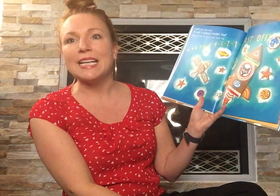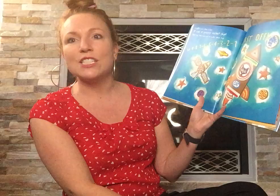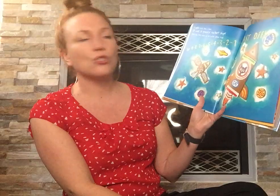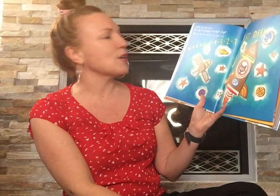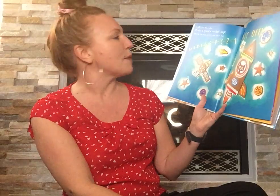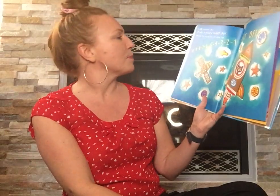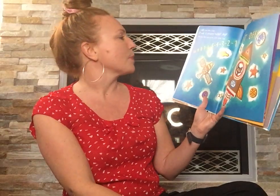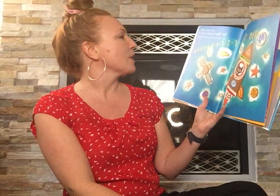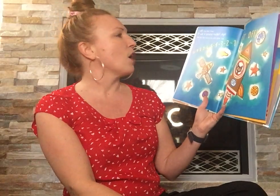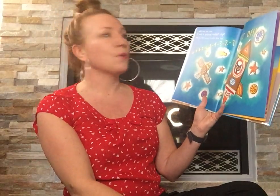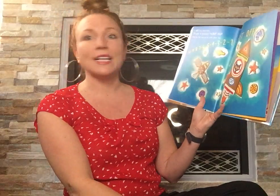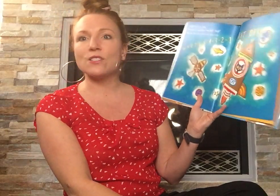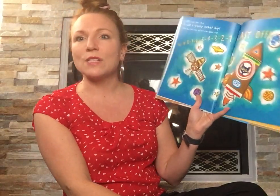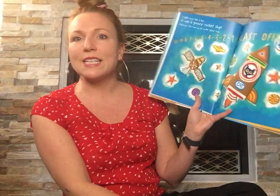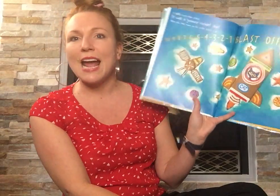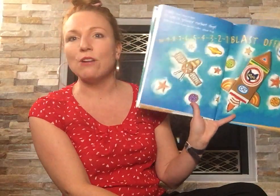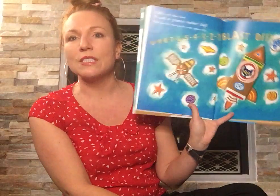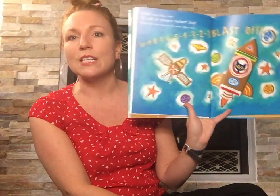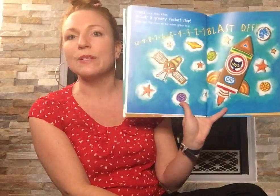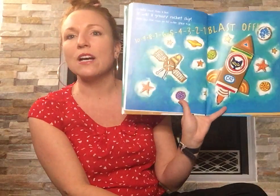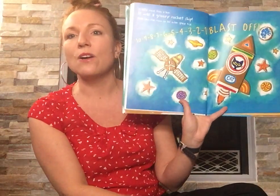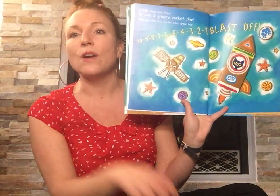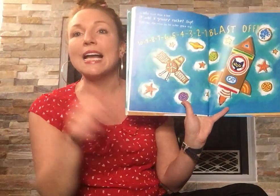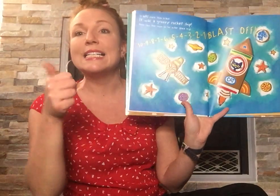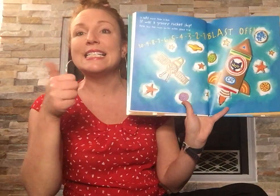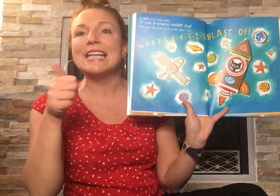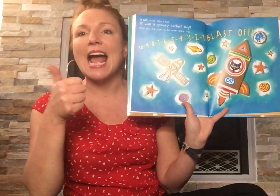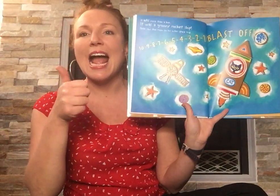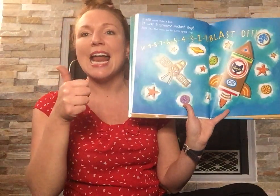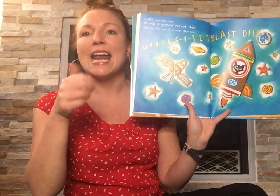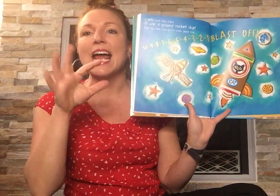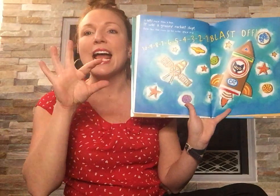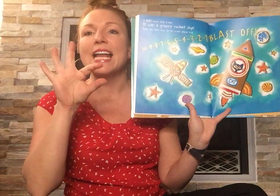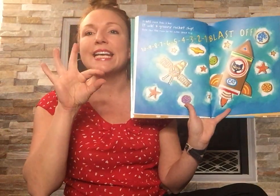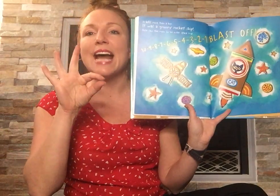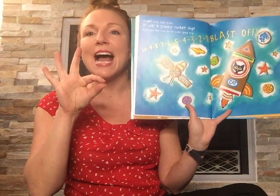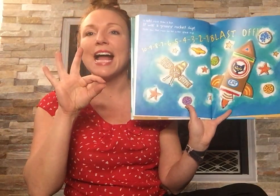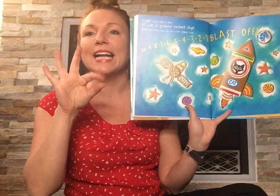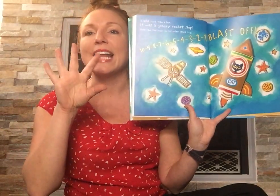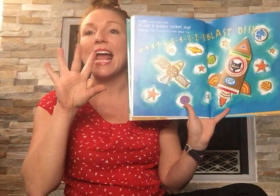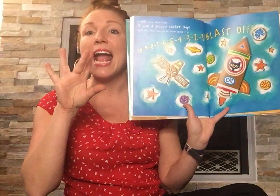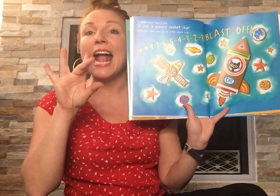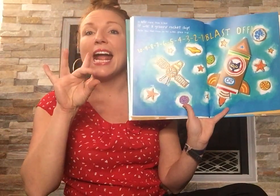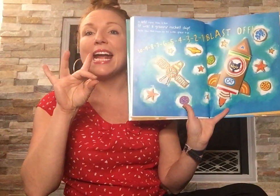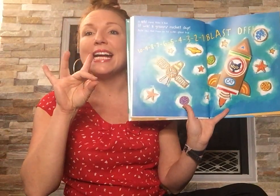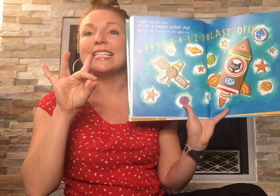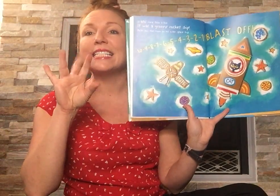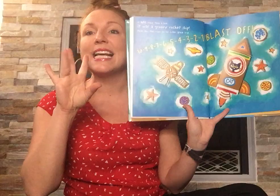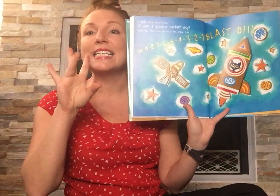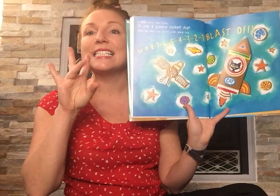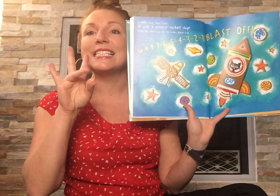space trip. All right, so let's count. Here we go. 10, 9, 8,